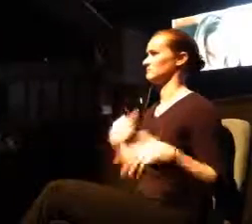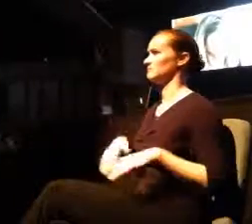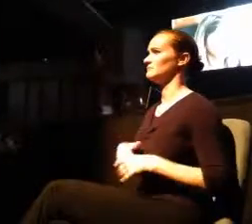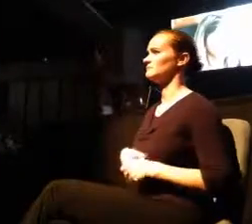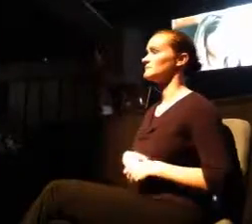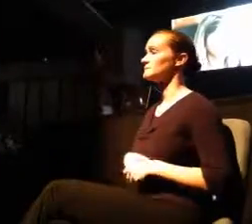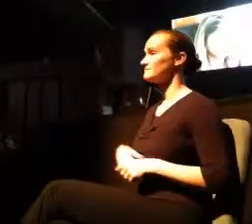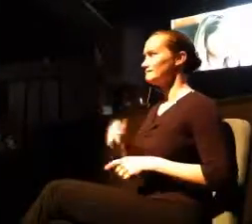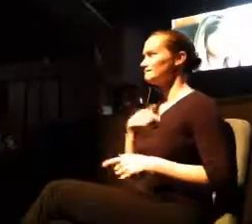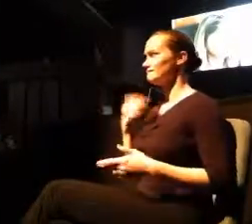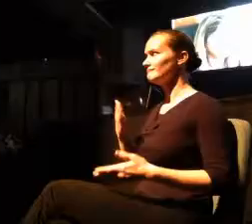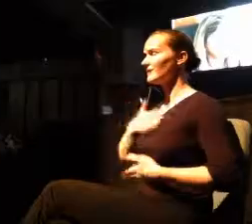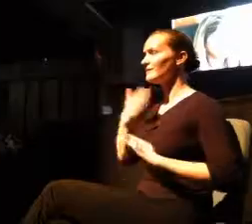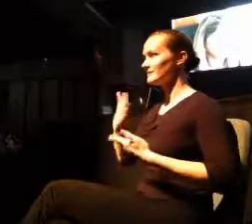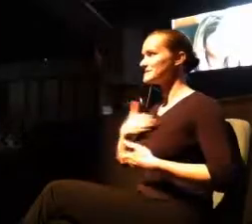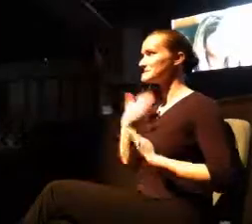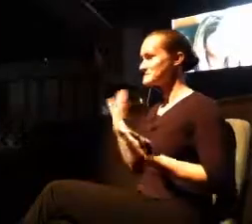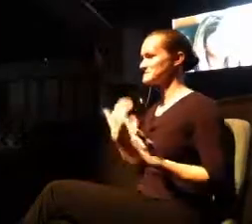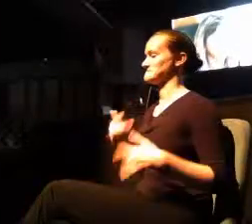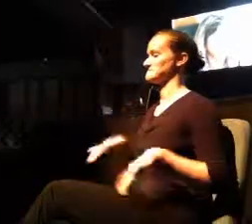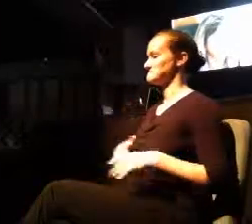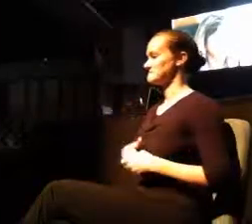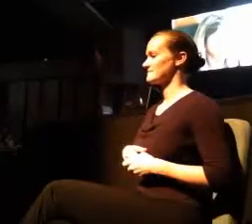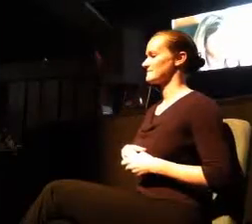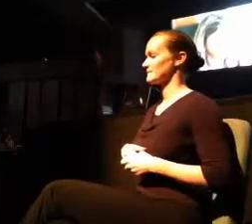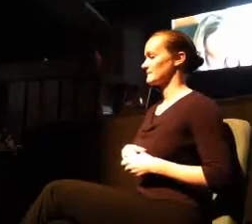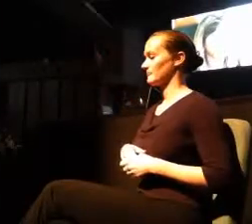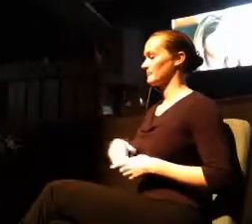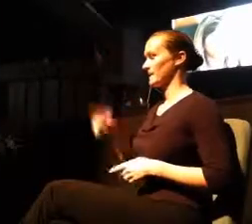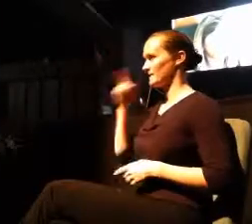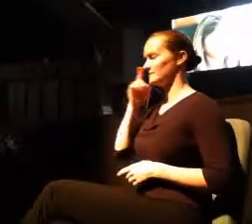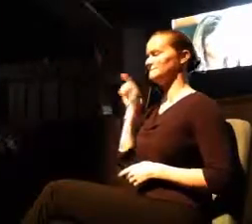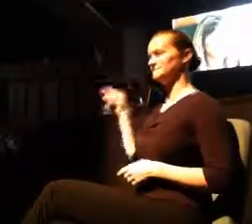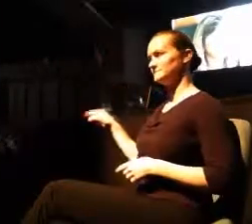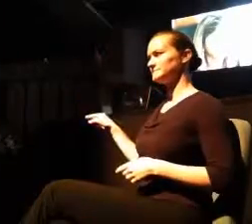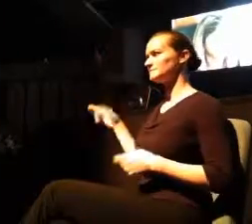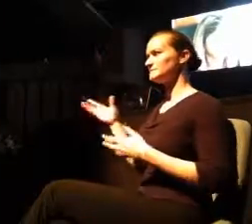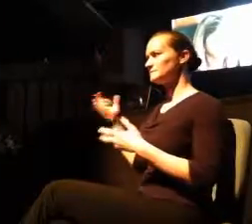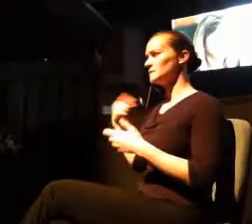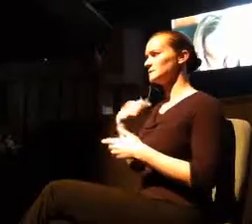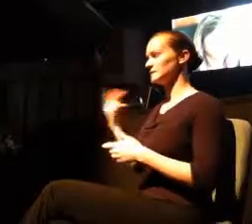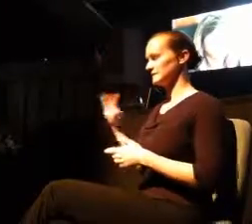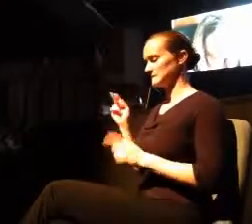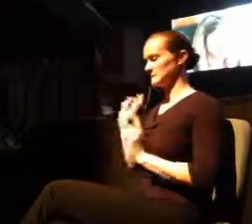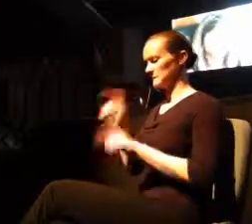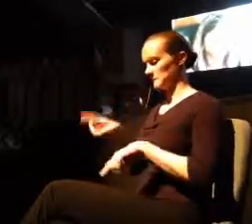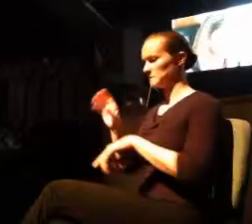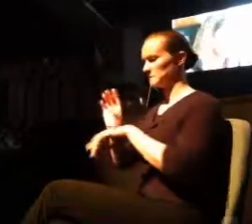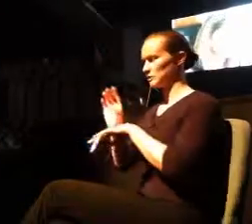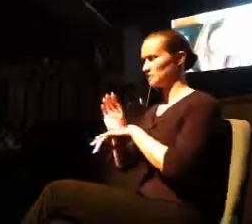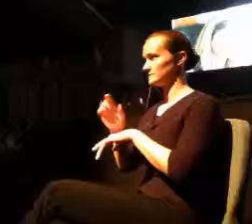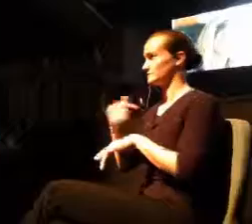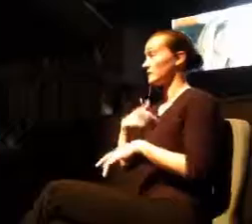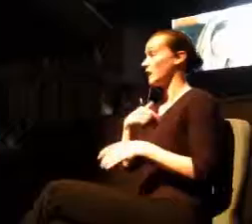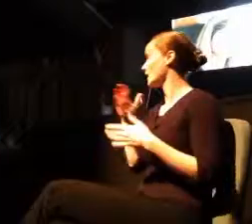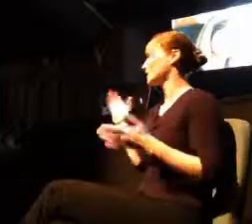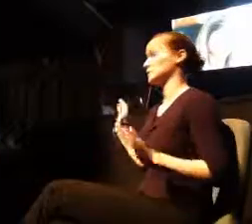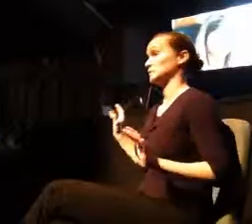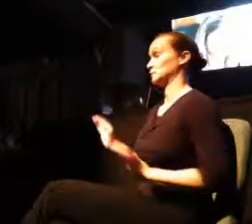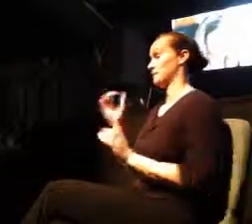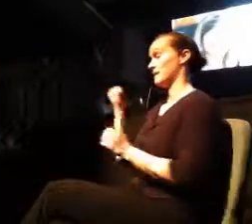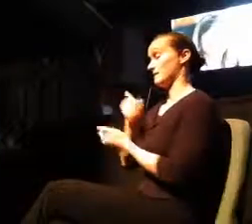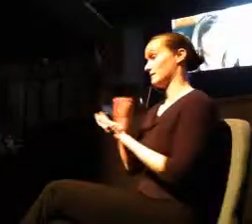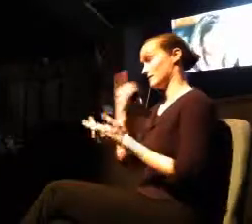I was so happy to hear it, and I thought, well, you know, here he is, he's asking me, and I would have done anything for him,